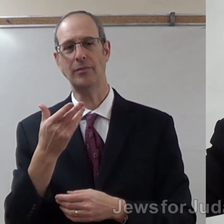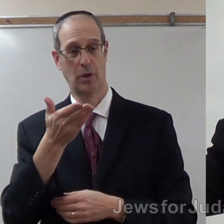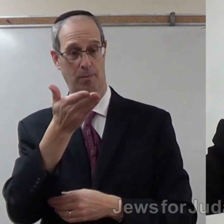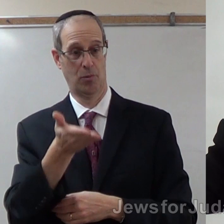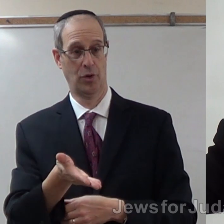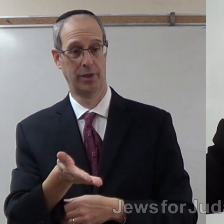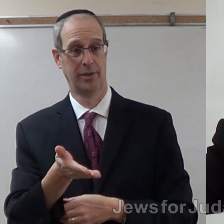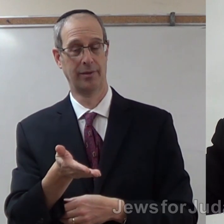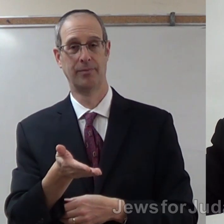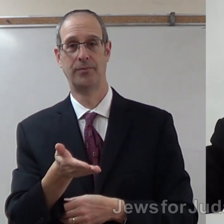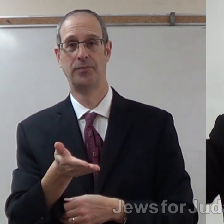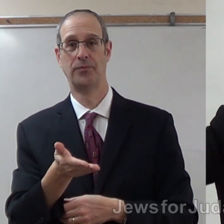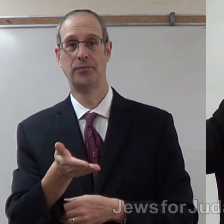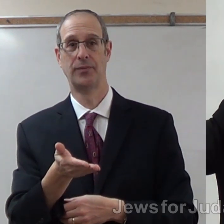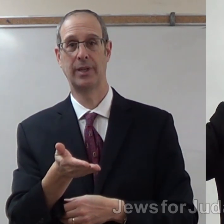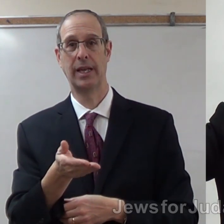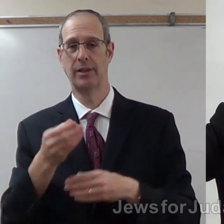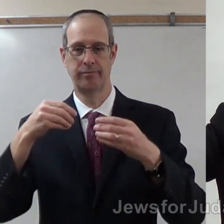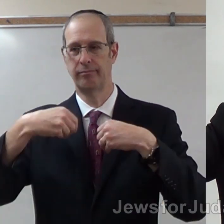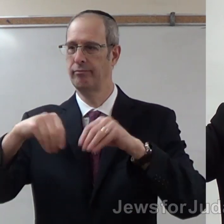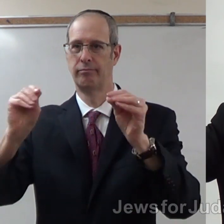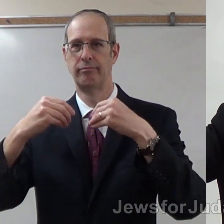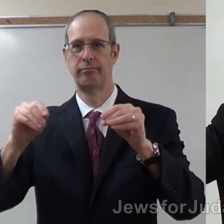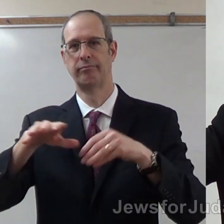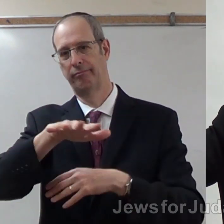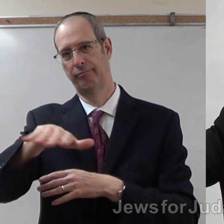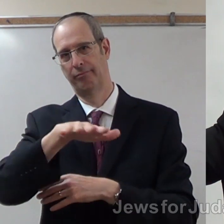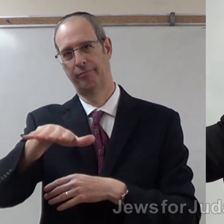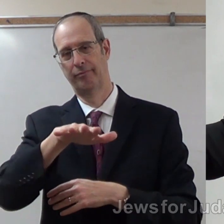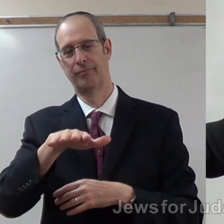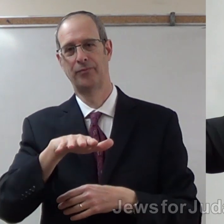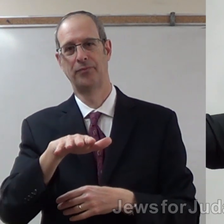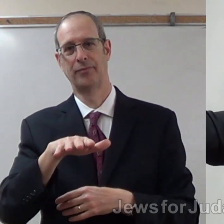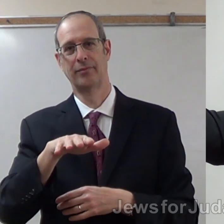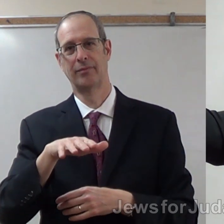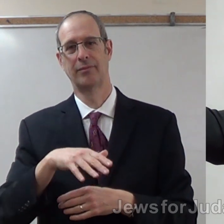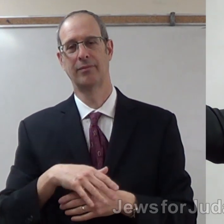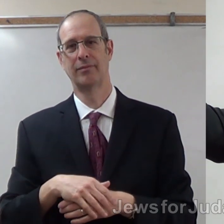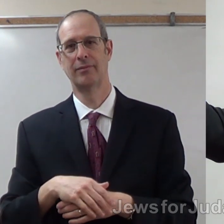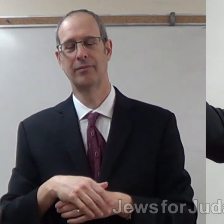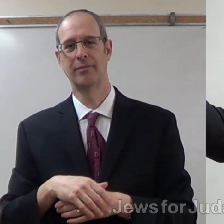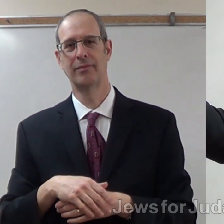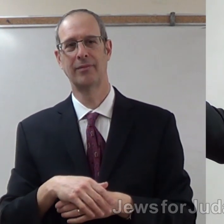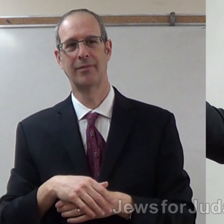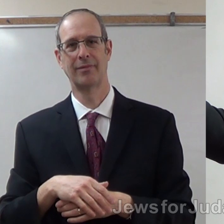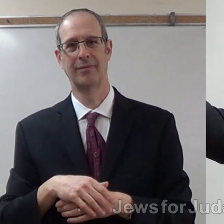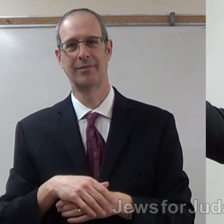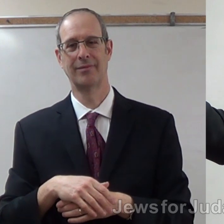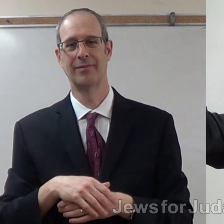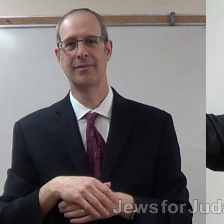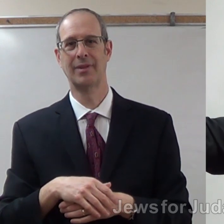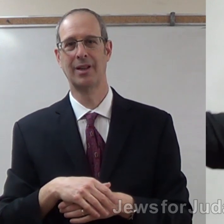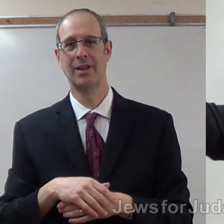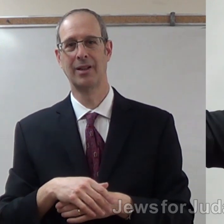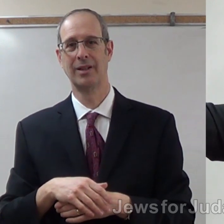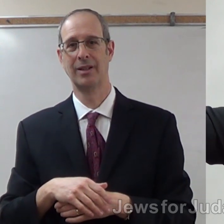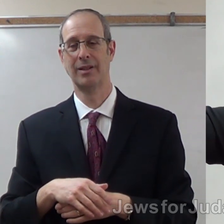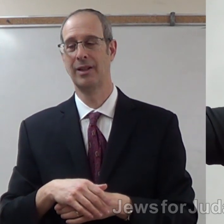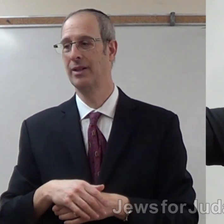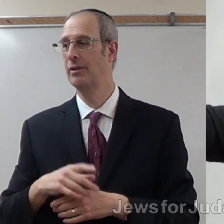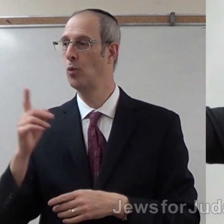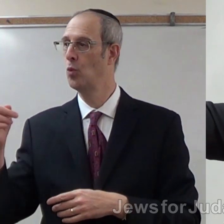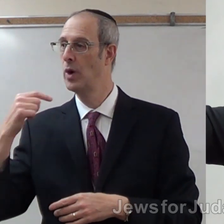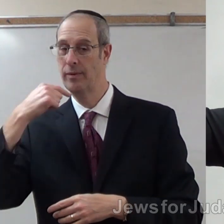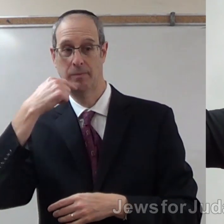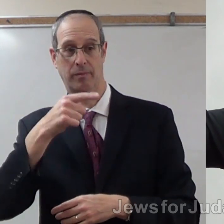person in the marketplace, and they were told, this